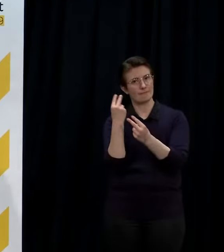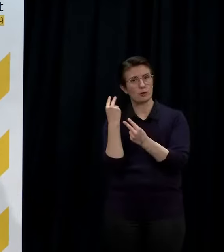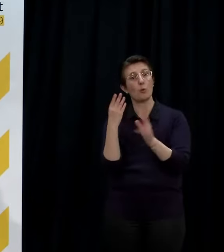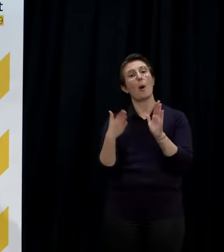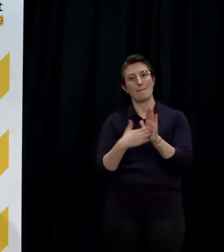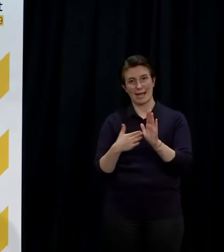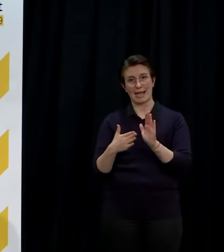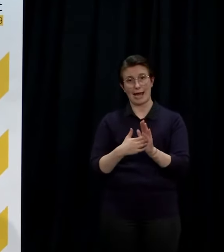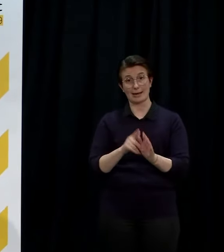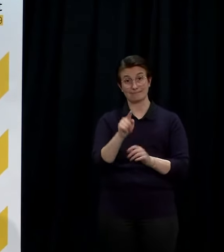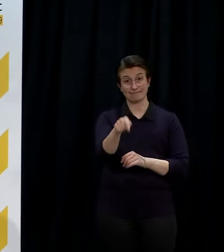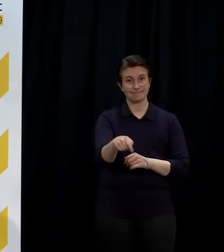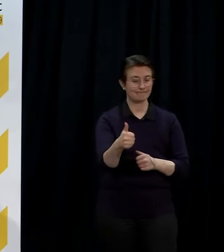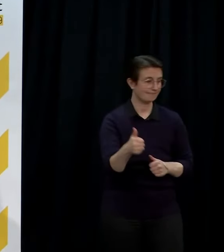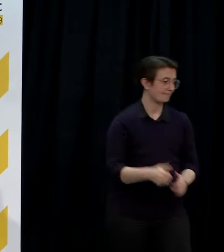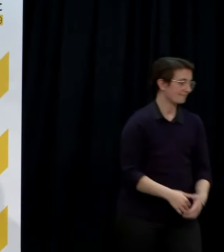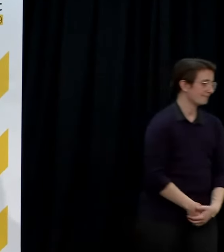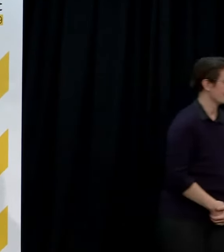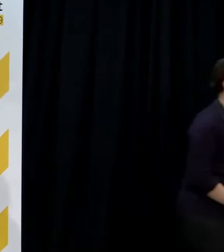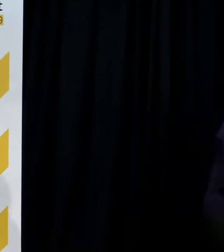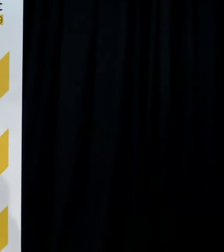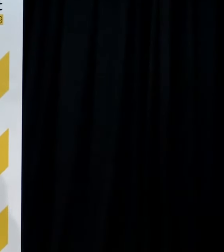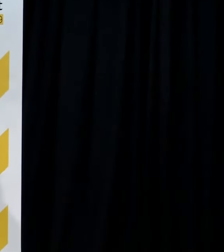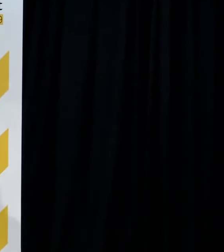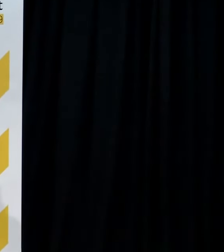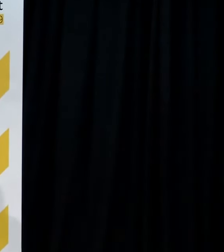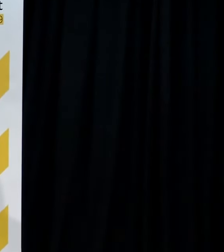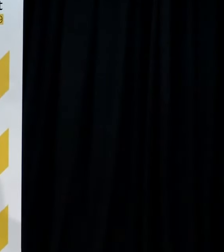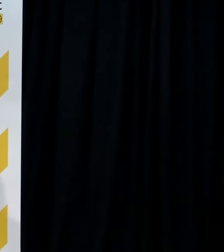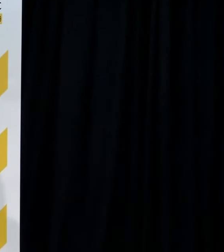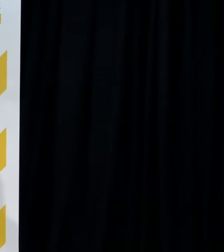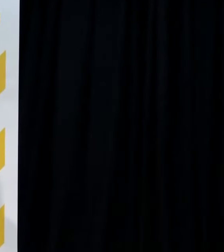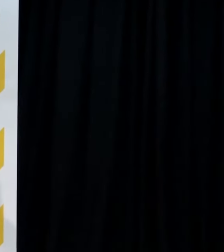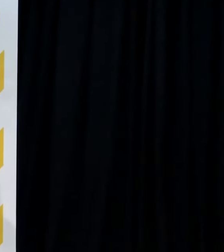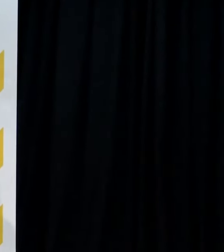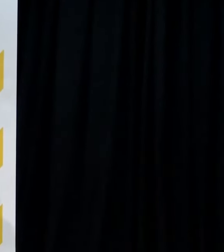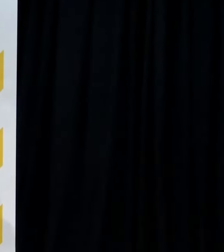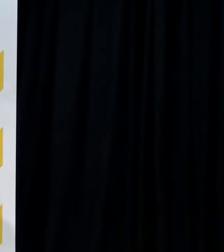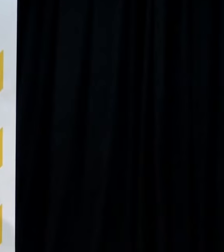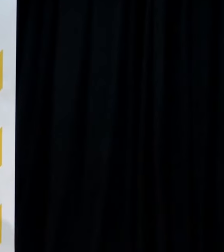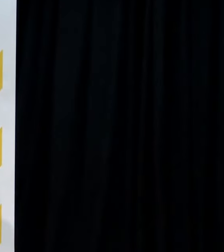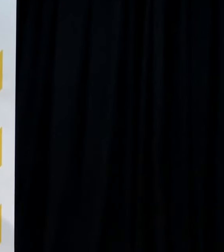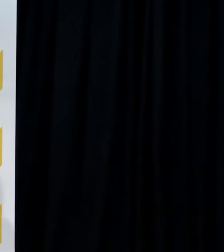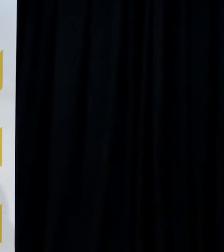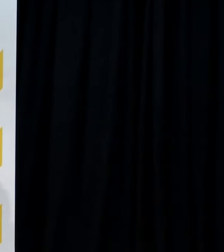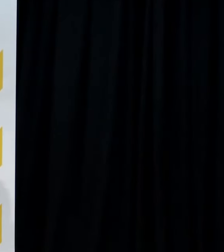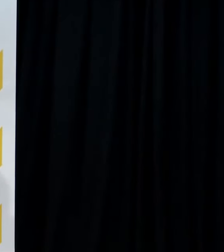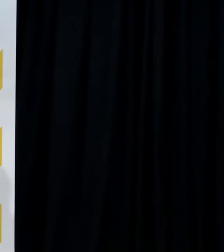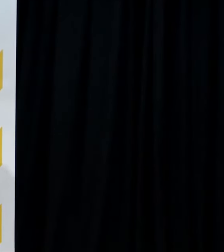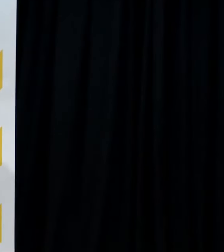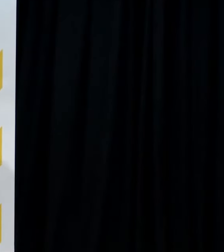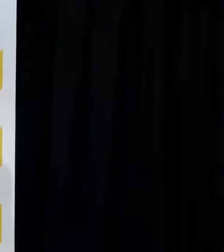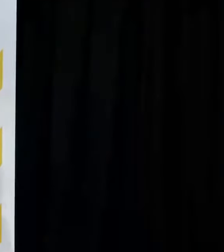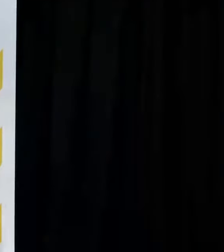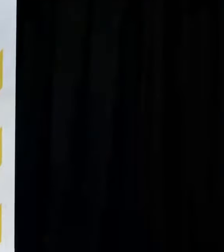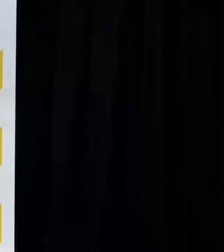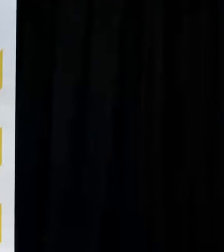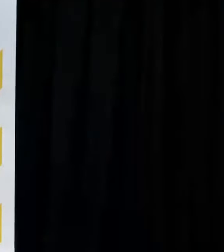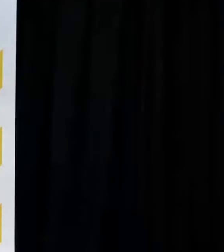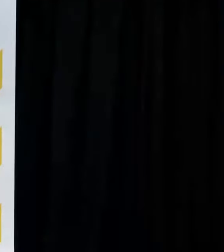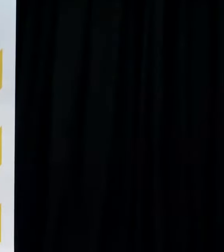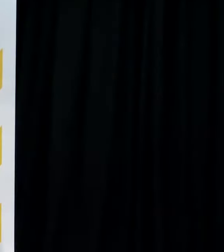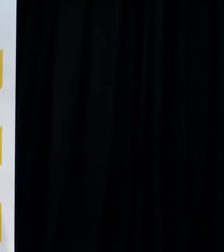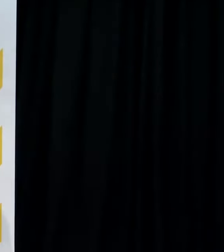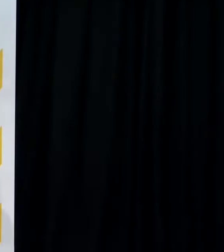wage subsidy has been paid out as a 2-week lump sum. It goes in 2-week blocks. Yeah. I'm assuming that will be extended for... Yes, so it continues